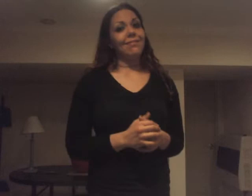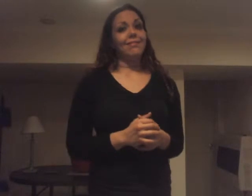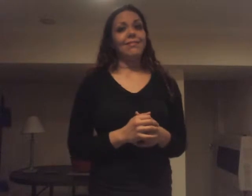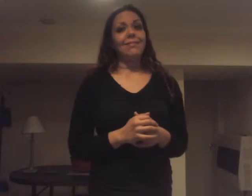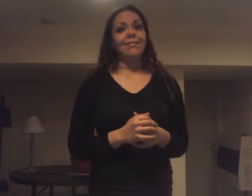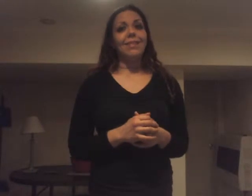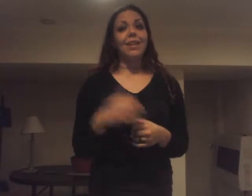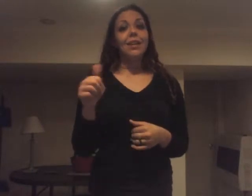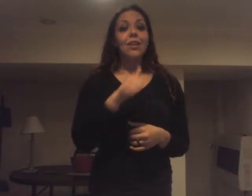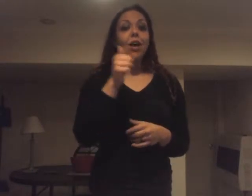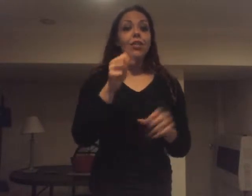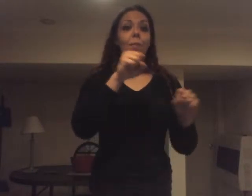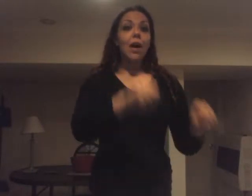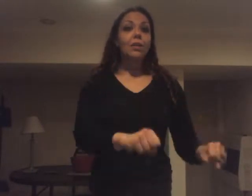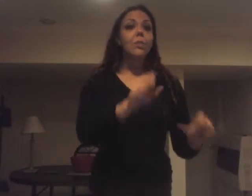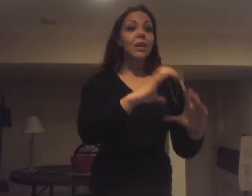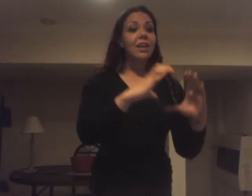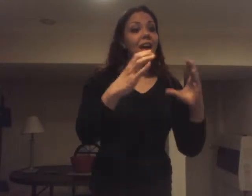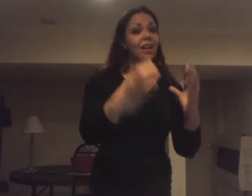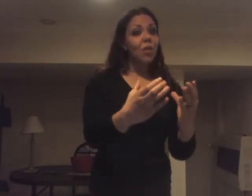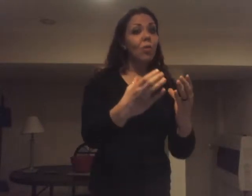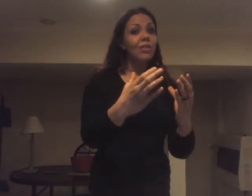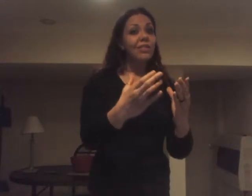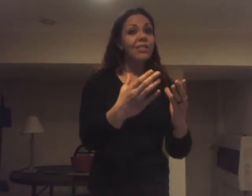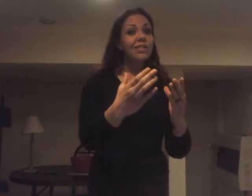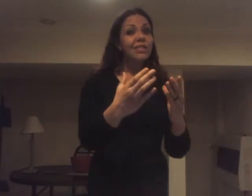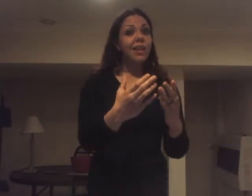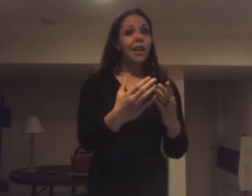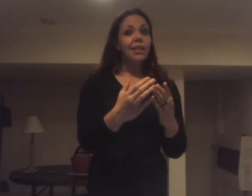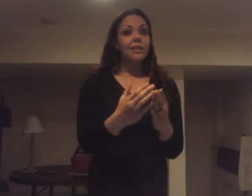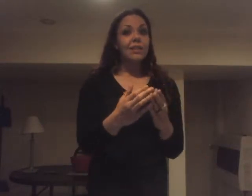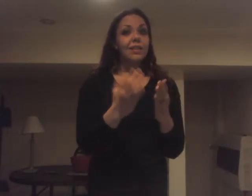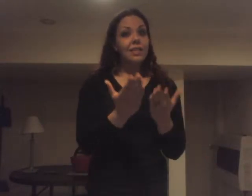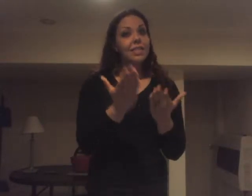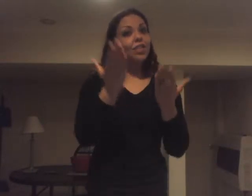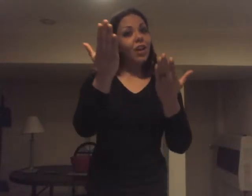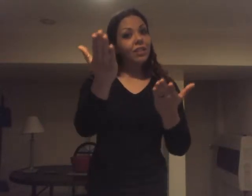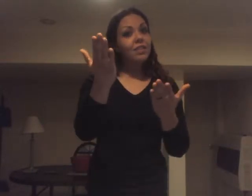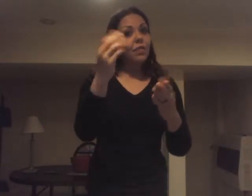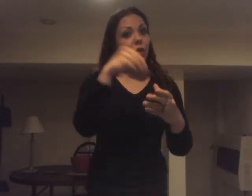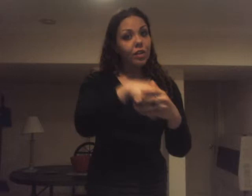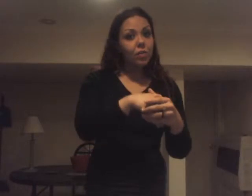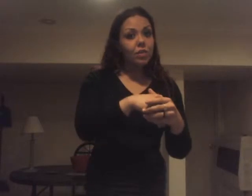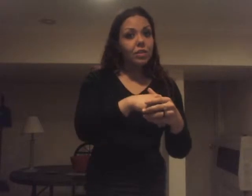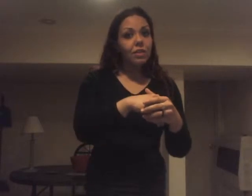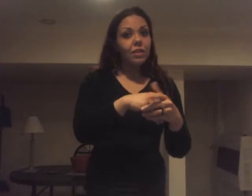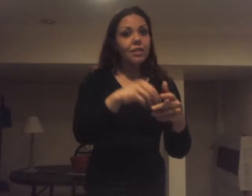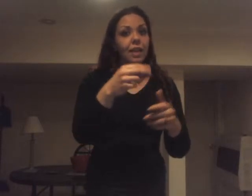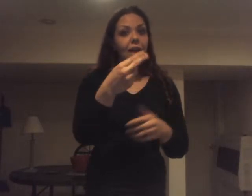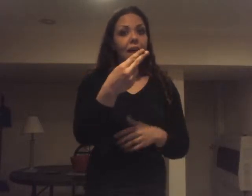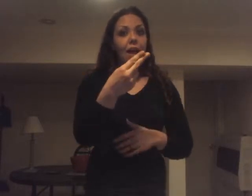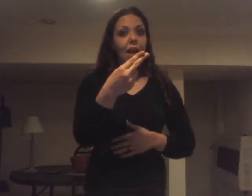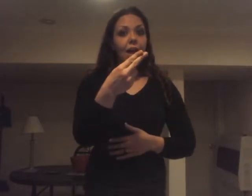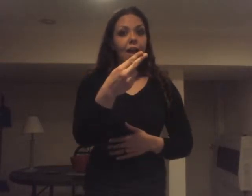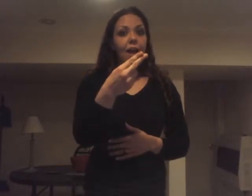Other possible categories that have been suggested for inclusion include hebephilia, which is a sexual